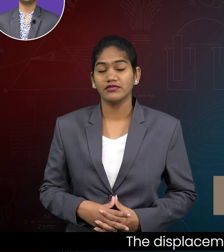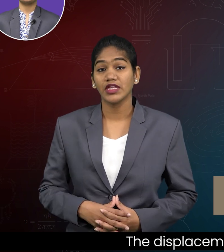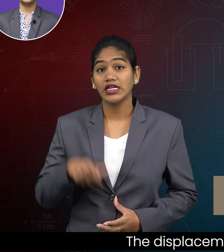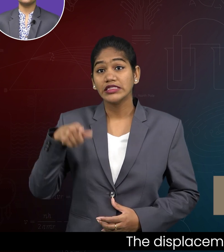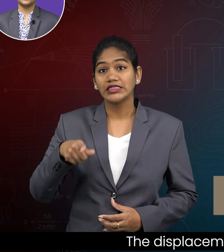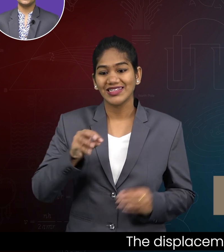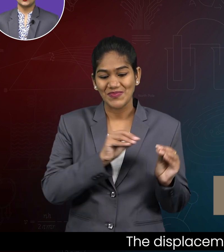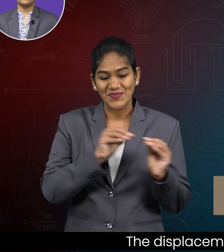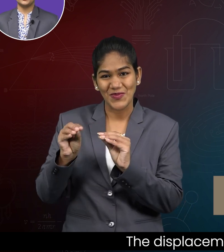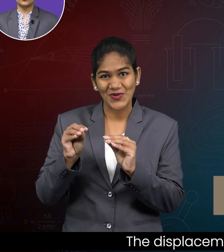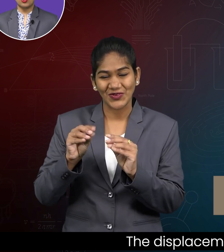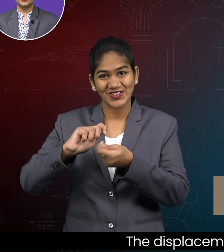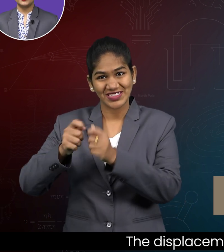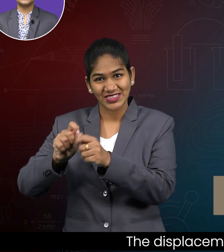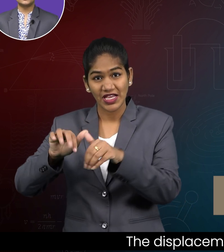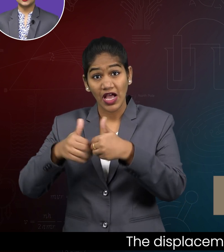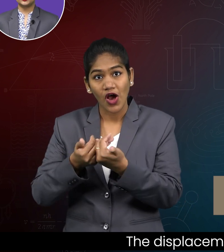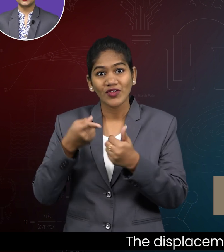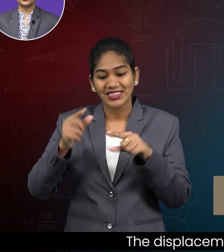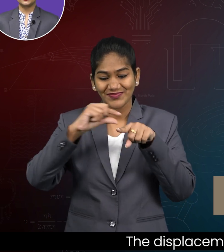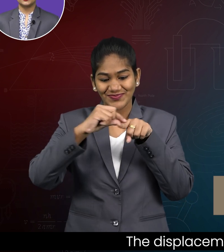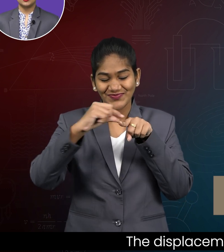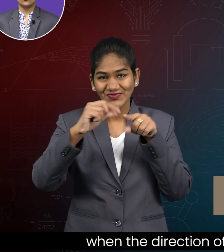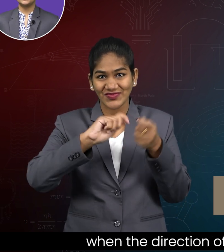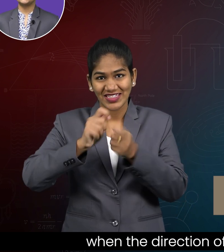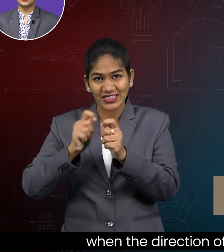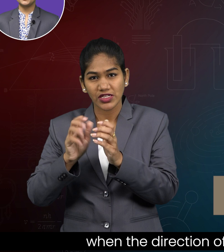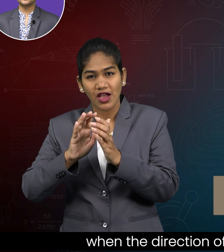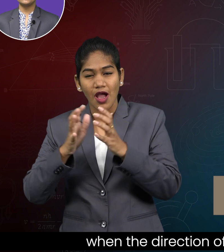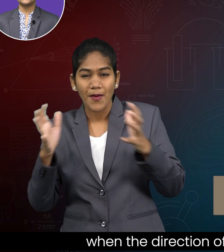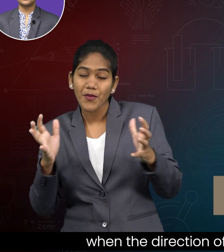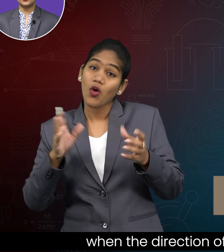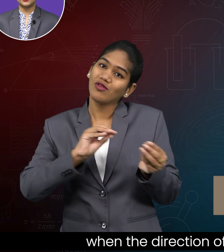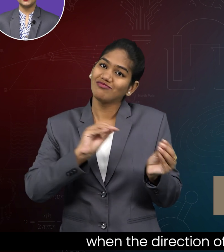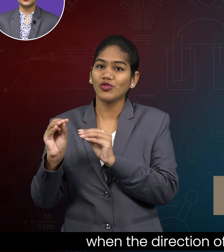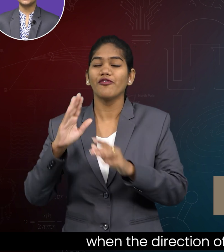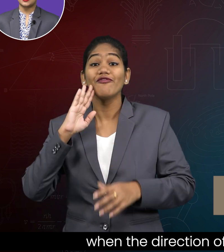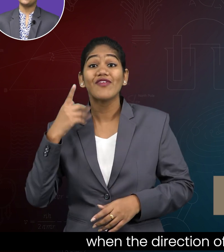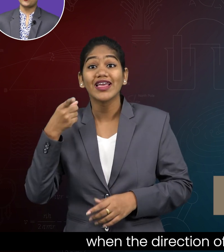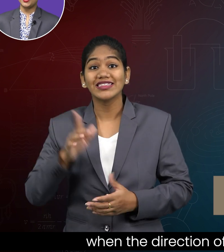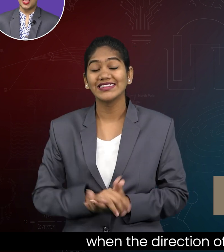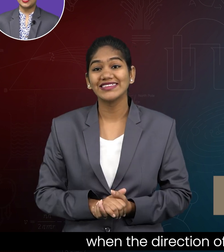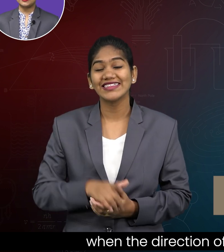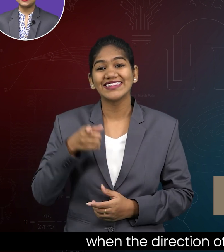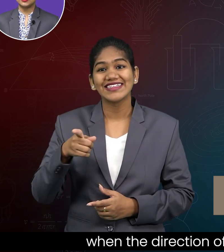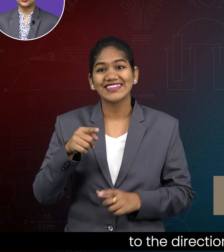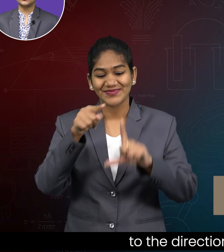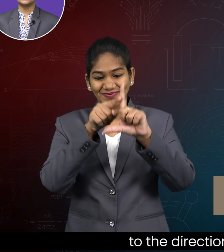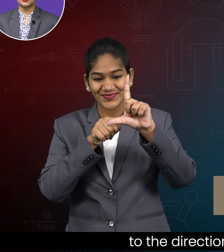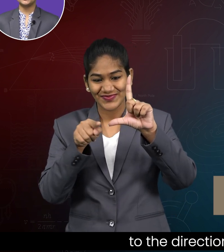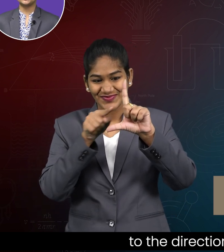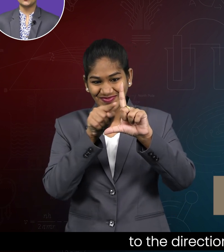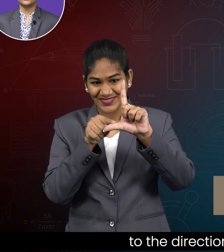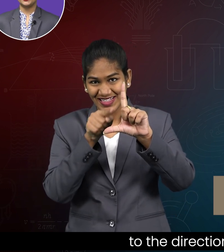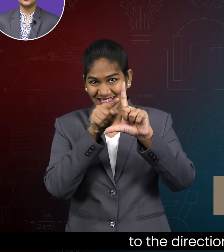The displacement of the rod is largest when the direction of the current is at right angles to